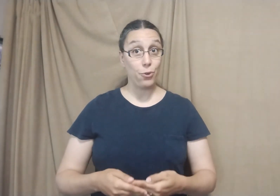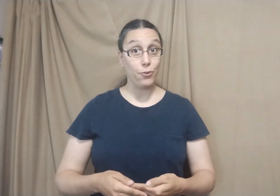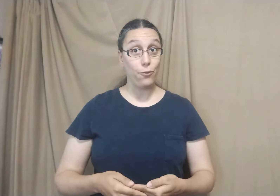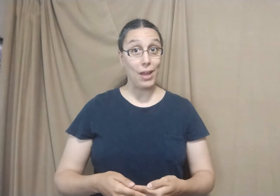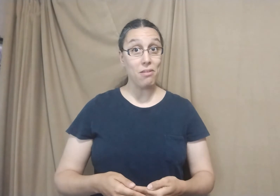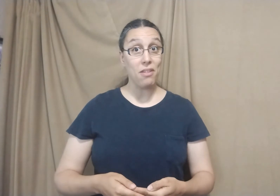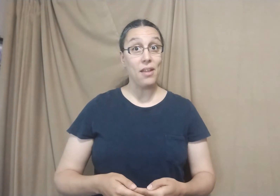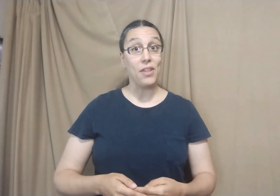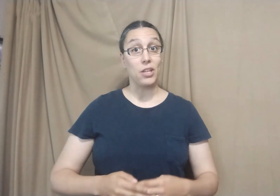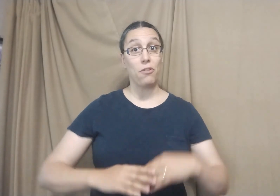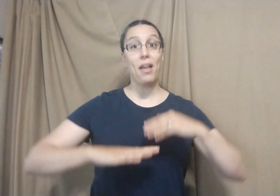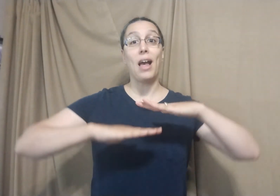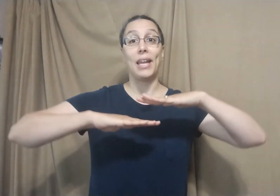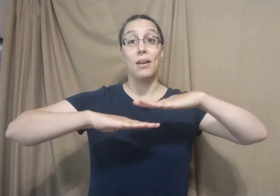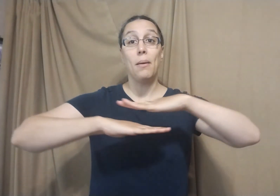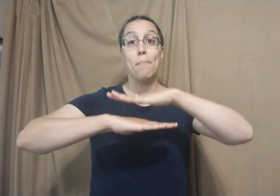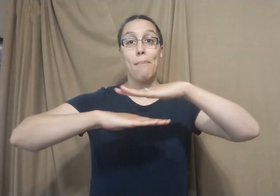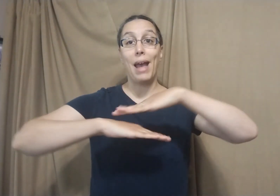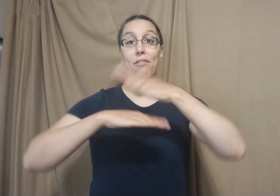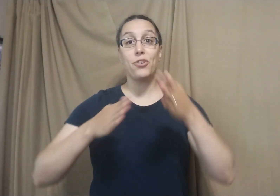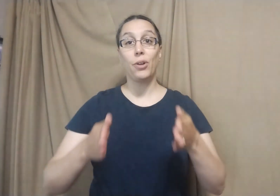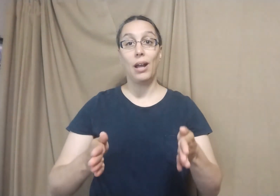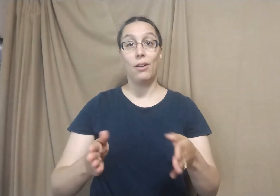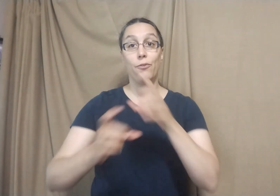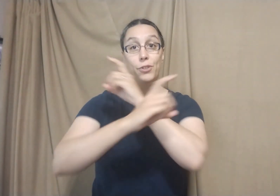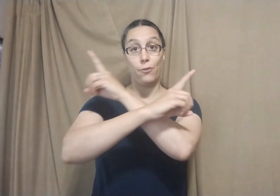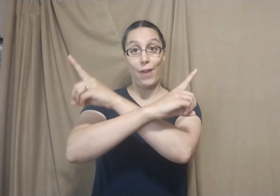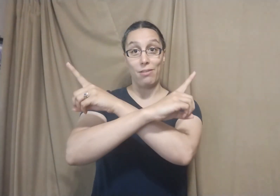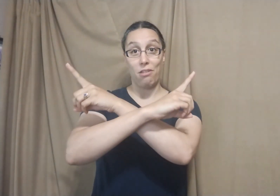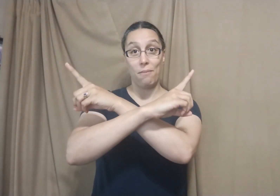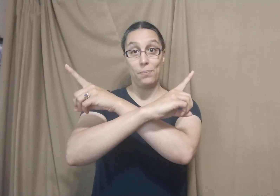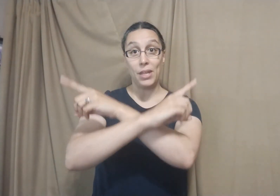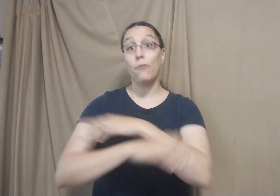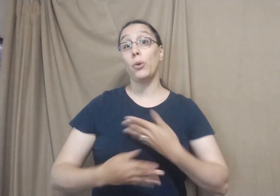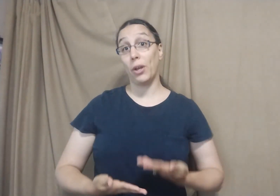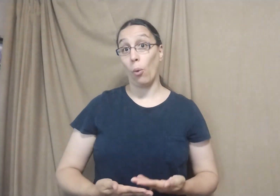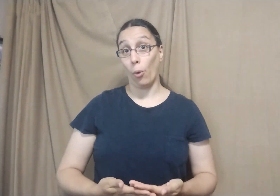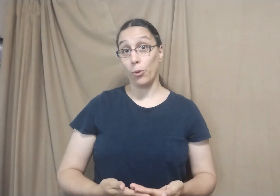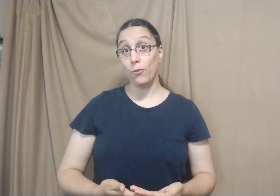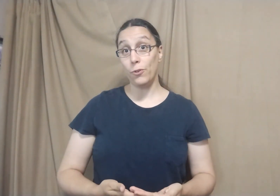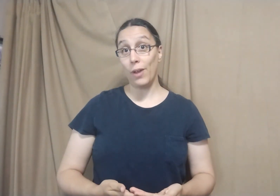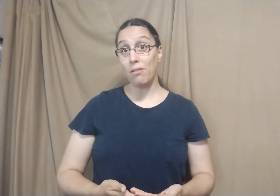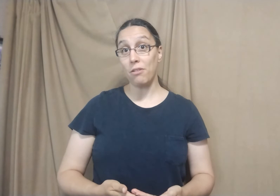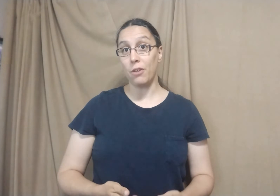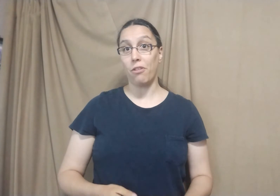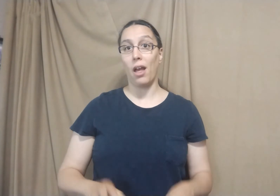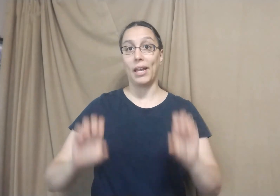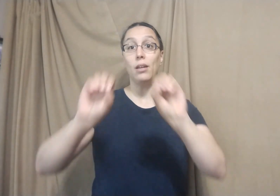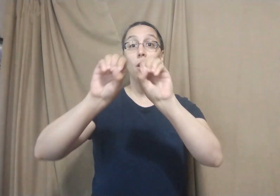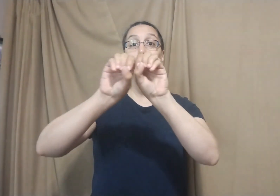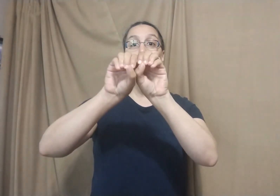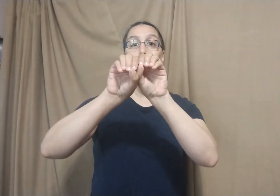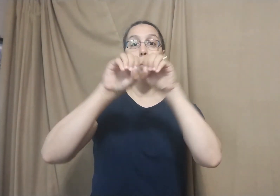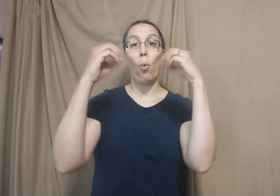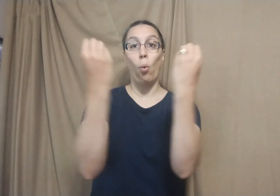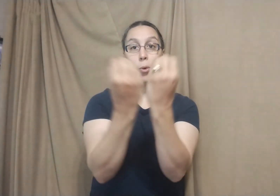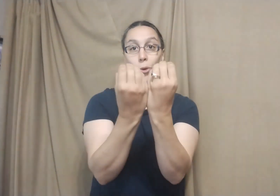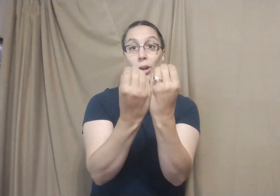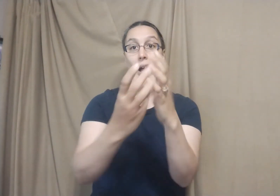of Defense, then you sign Master of Defense. If you hear Order of Defense, you sign Order